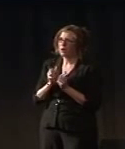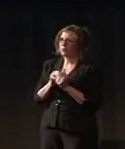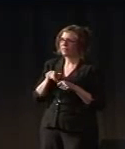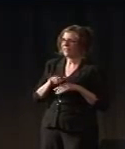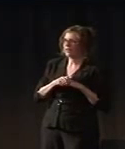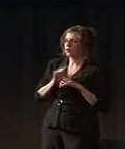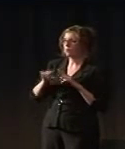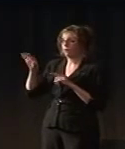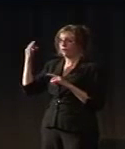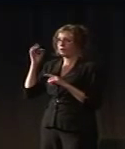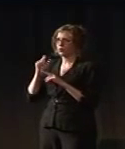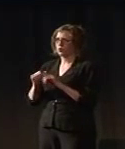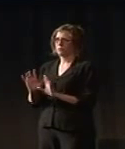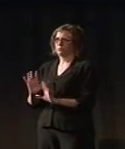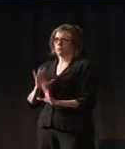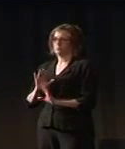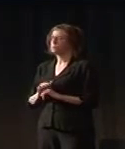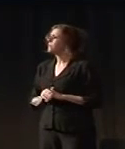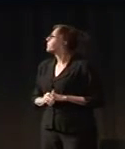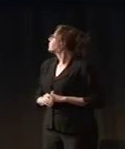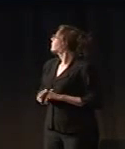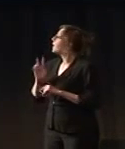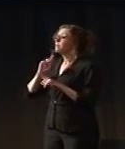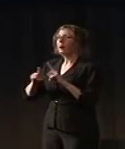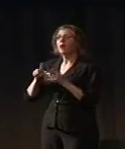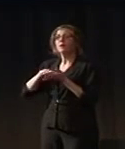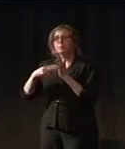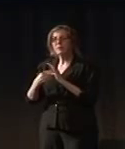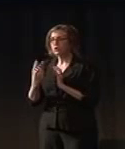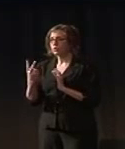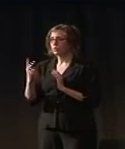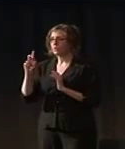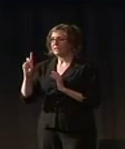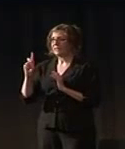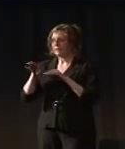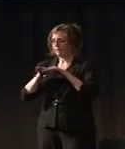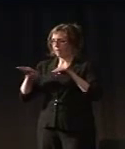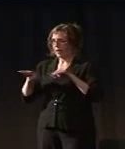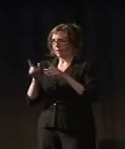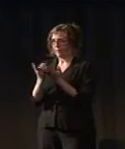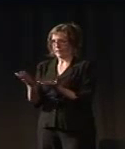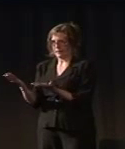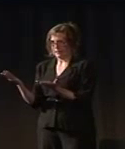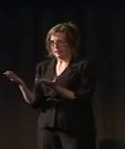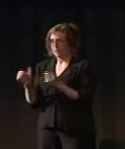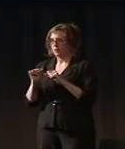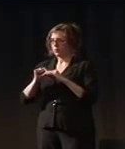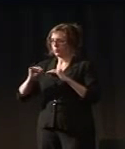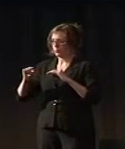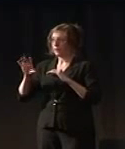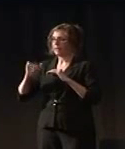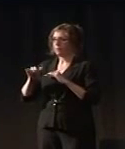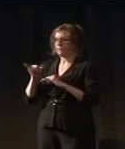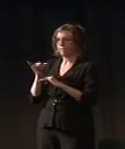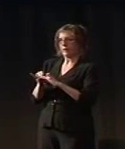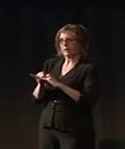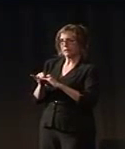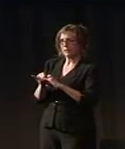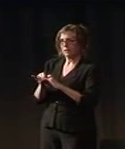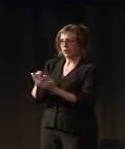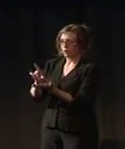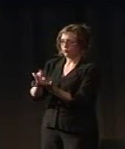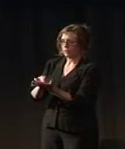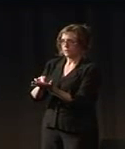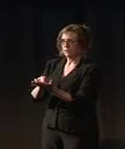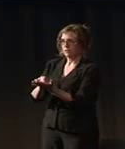notion of these inscriptions, these two-dimensional flat things, which in some sense could be fixed, the print or